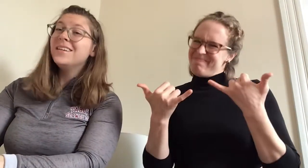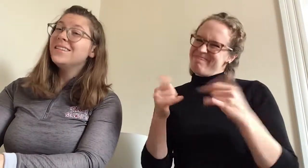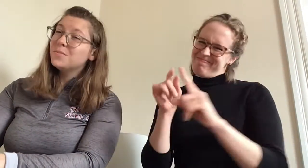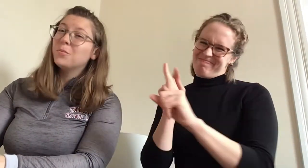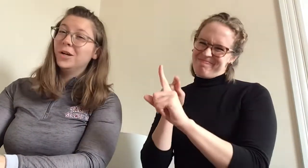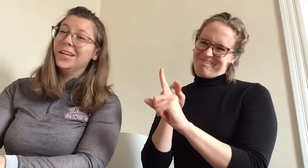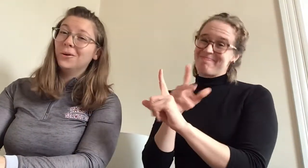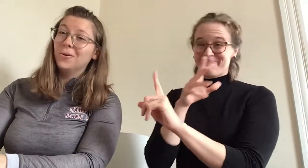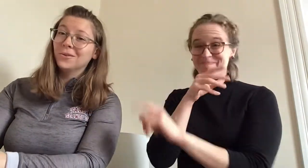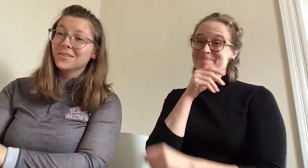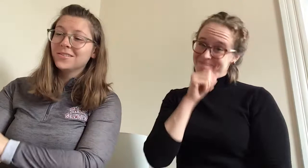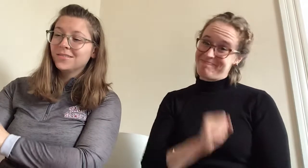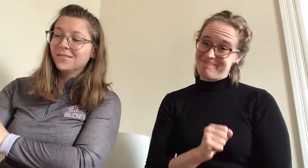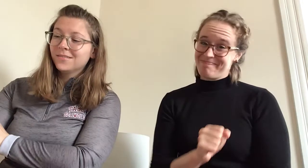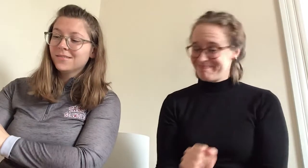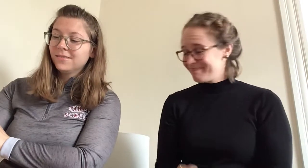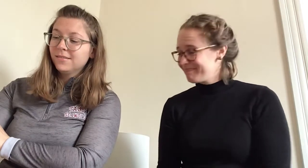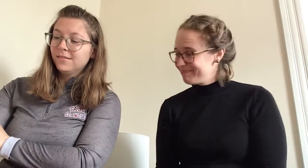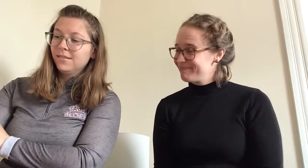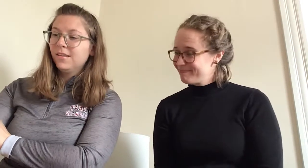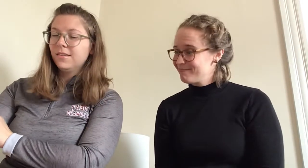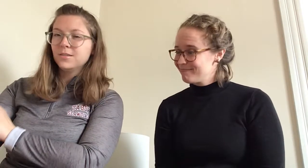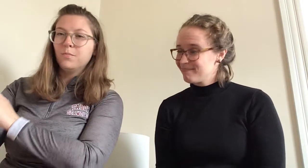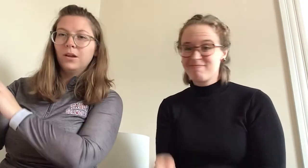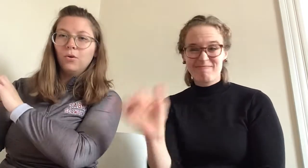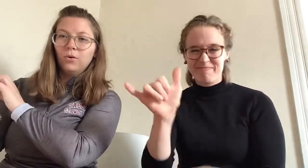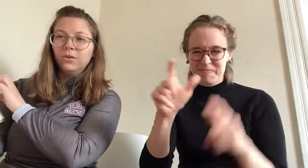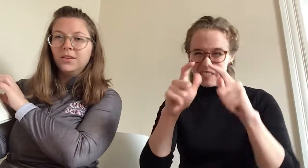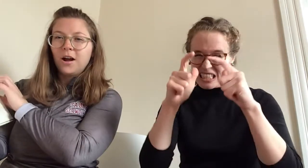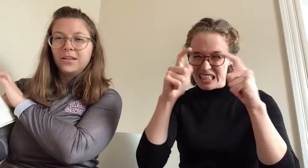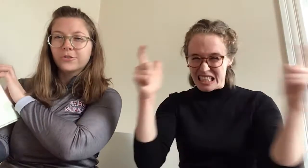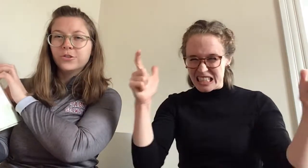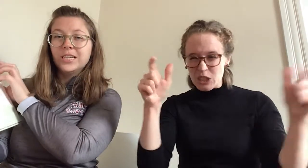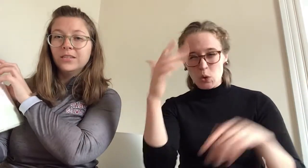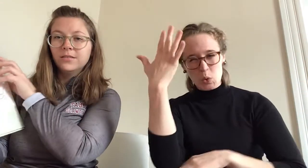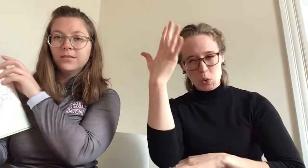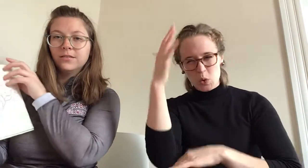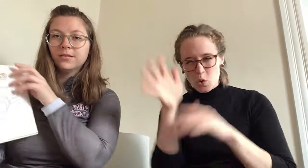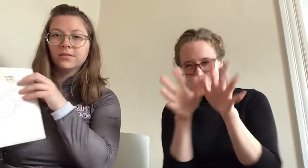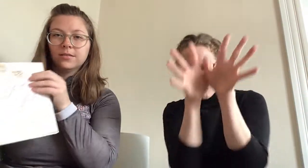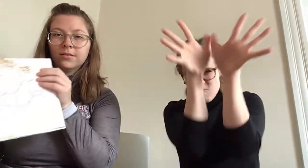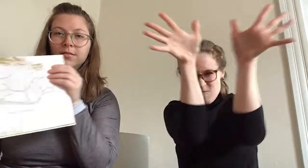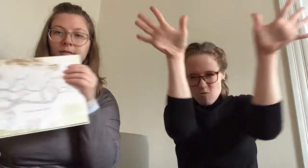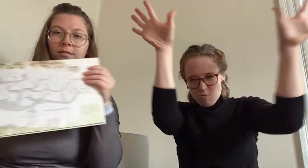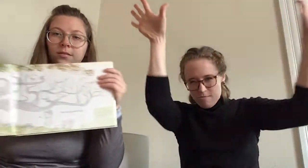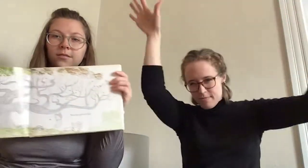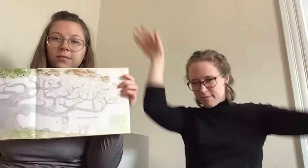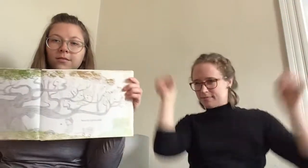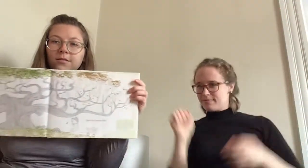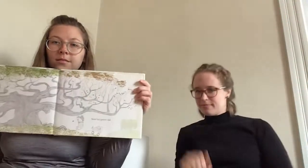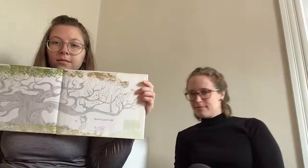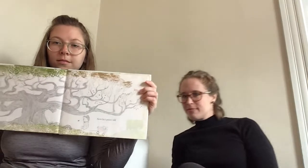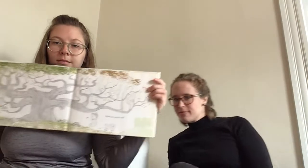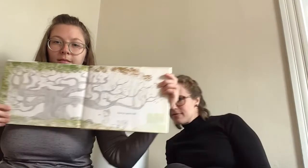Now he's pretty old. Like this big old knotty tree.